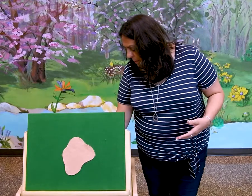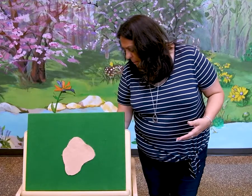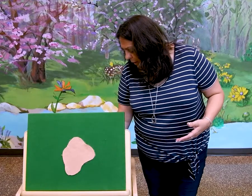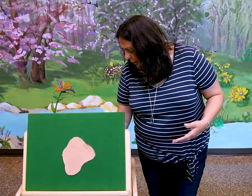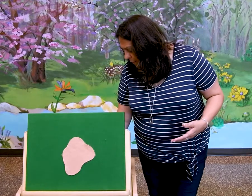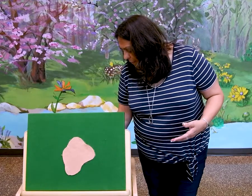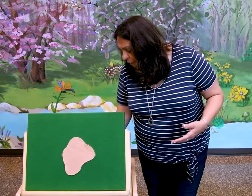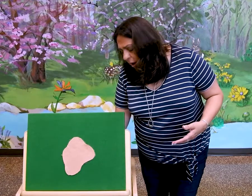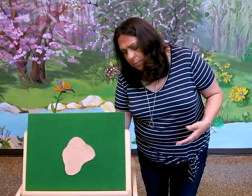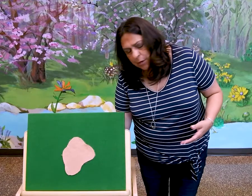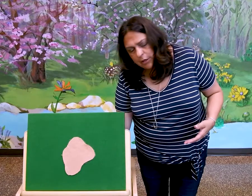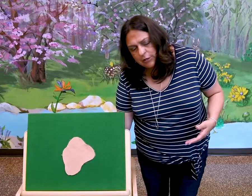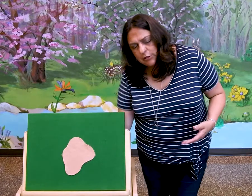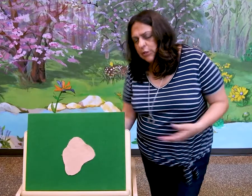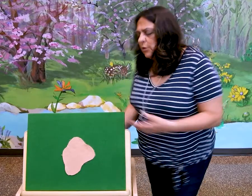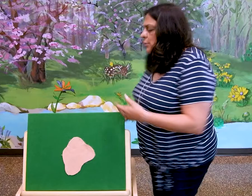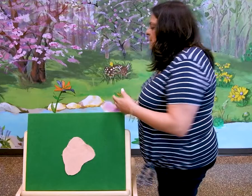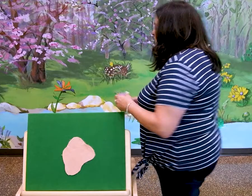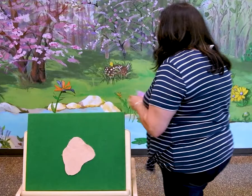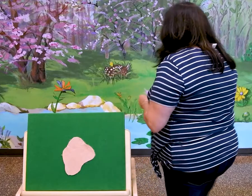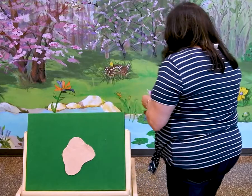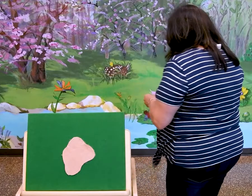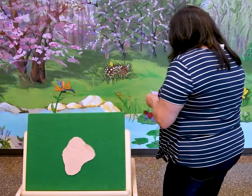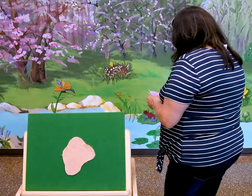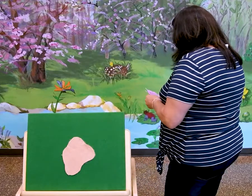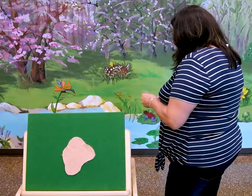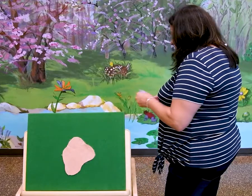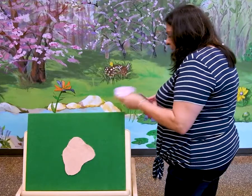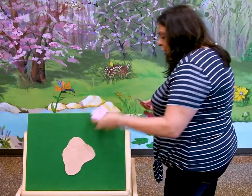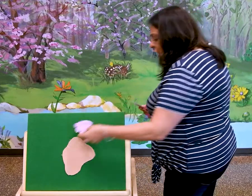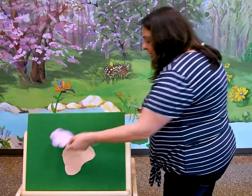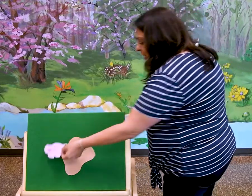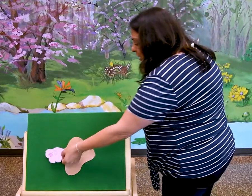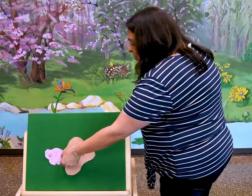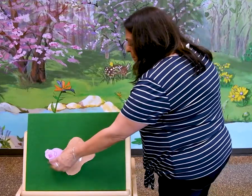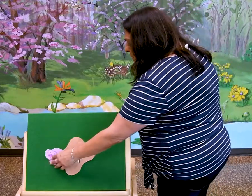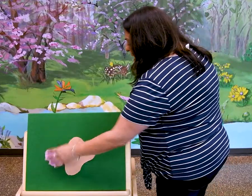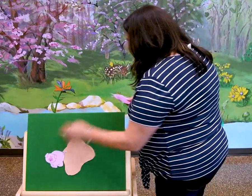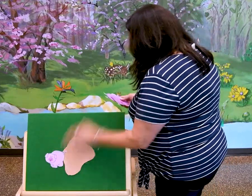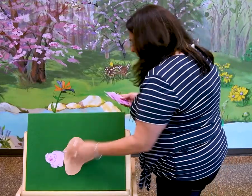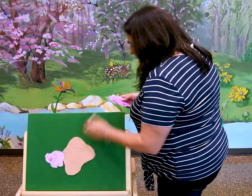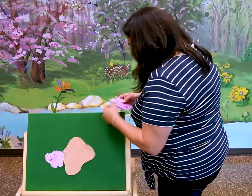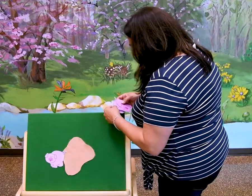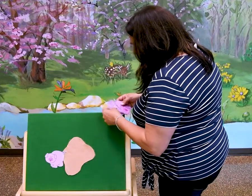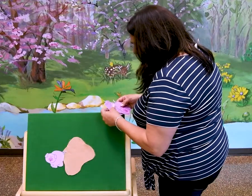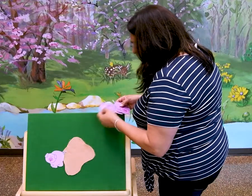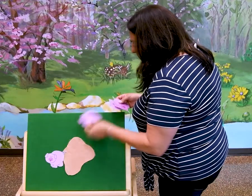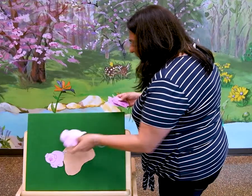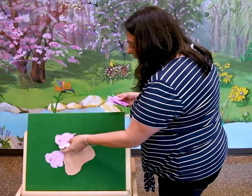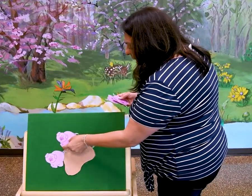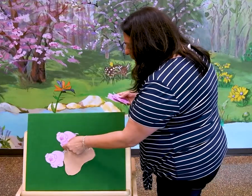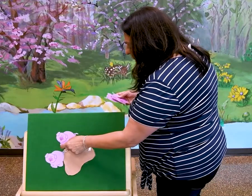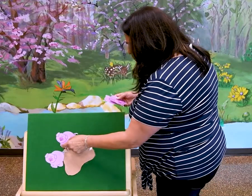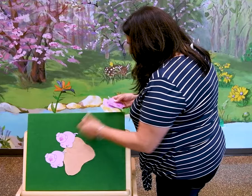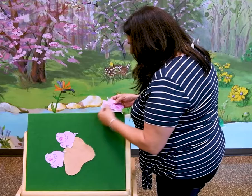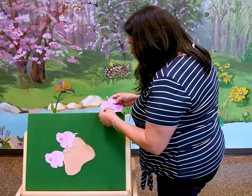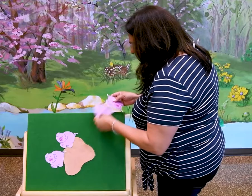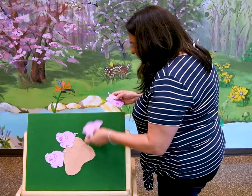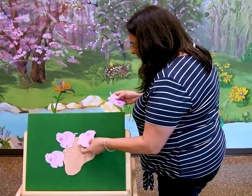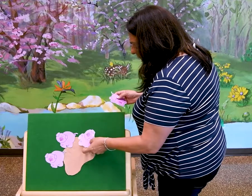but the farmer turned around and all the little piggies came back in the mud